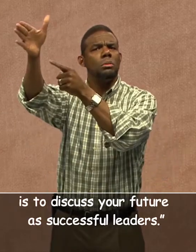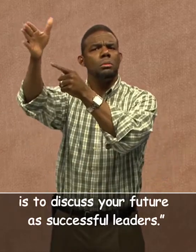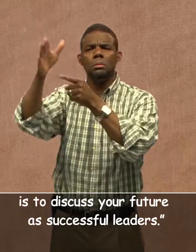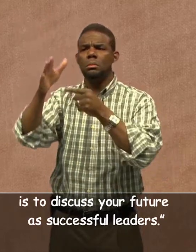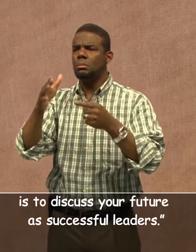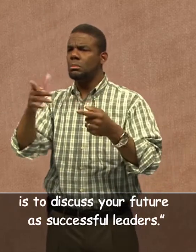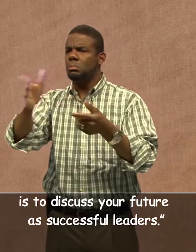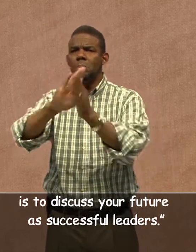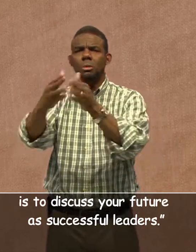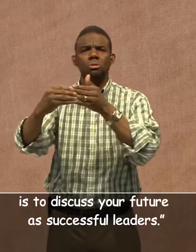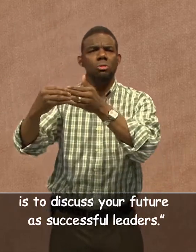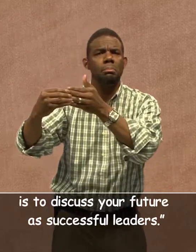as successful leaders."